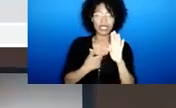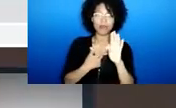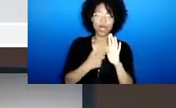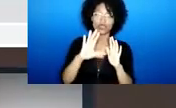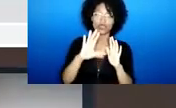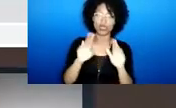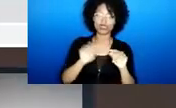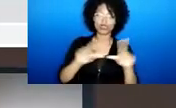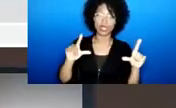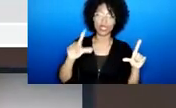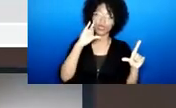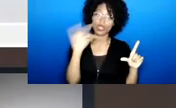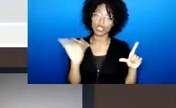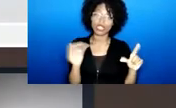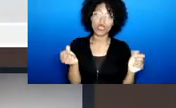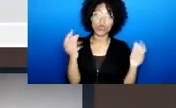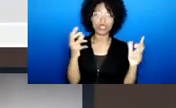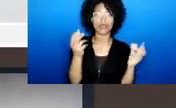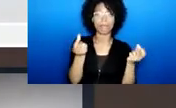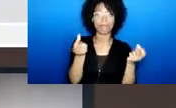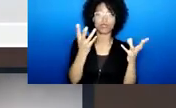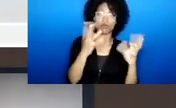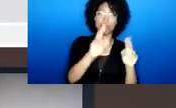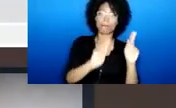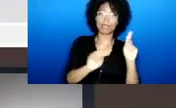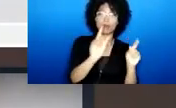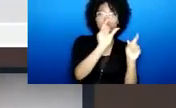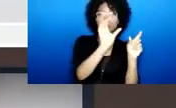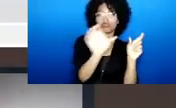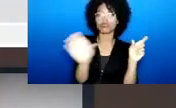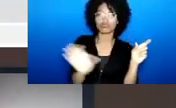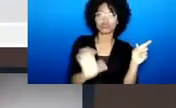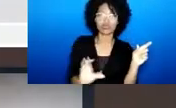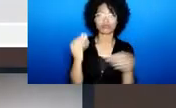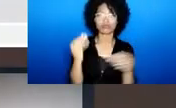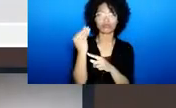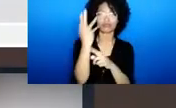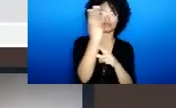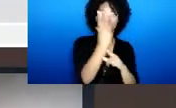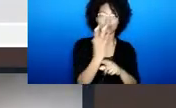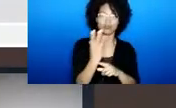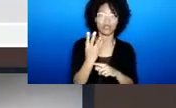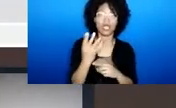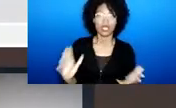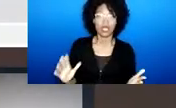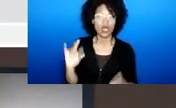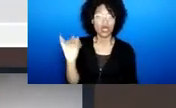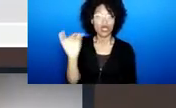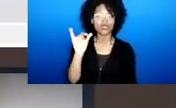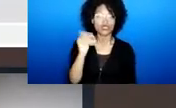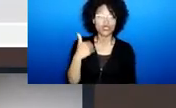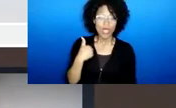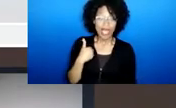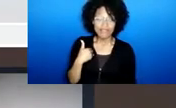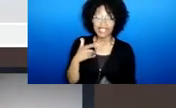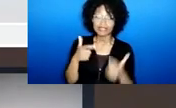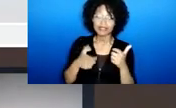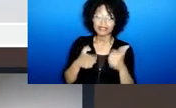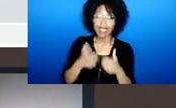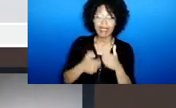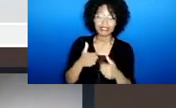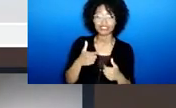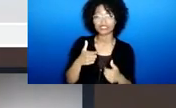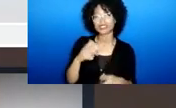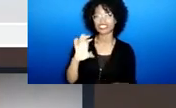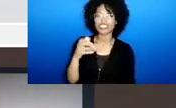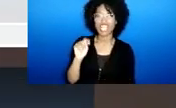is going to look like with multiple people on camera. You also have a text chat conversation option in the